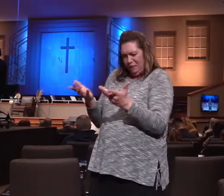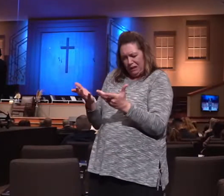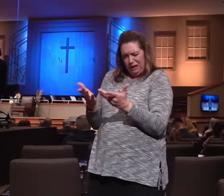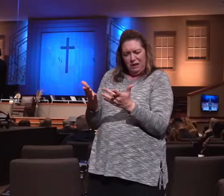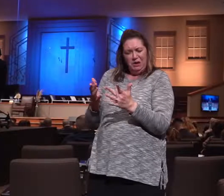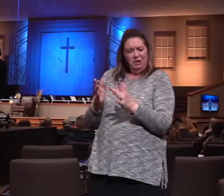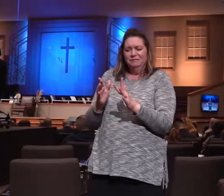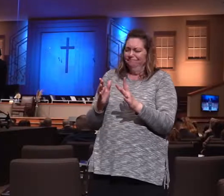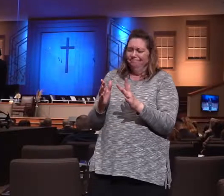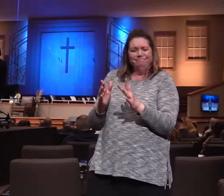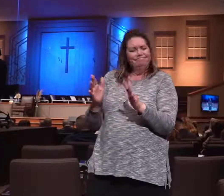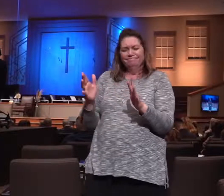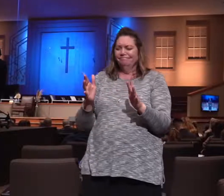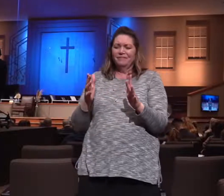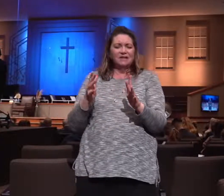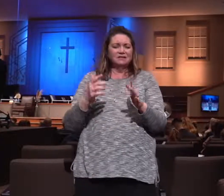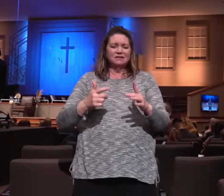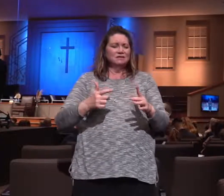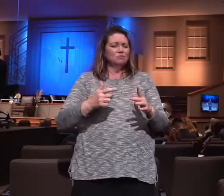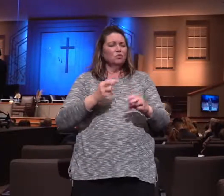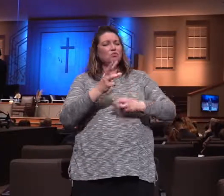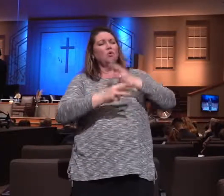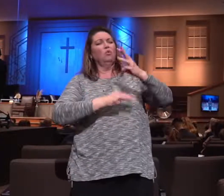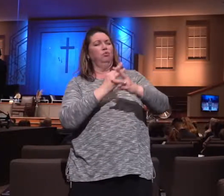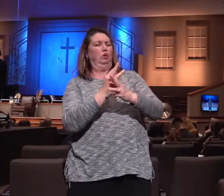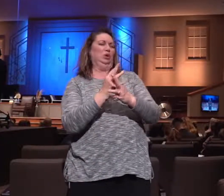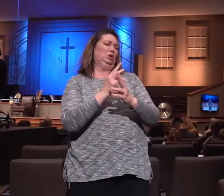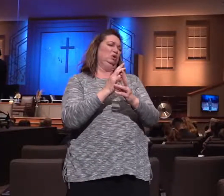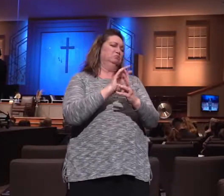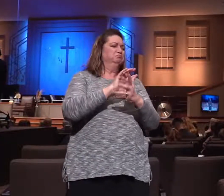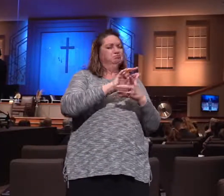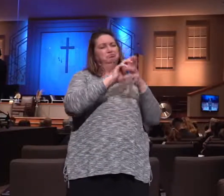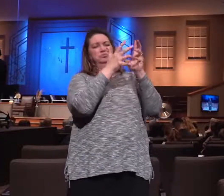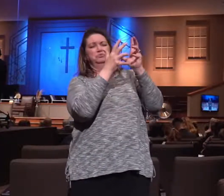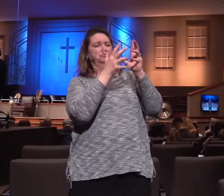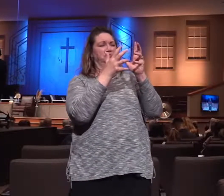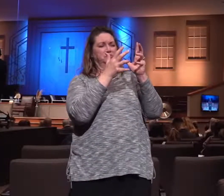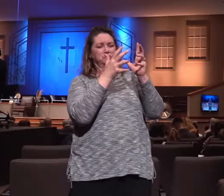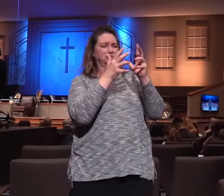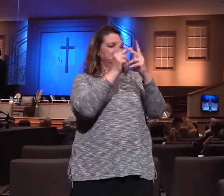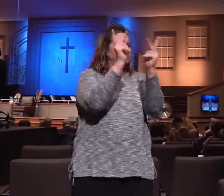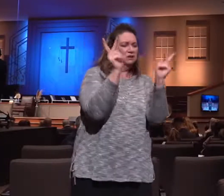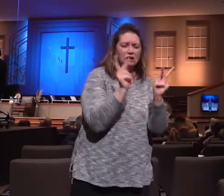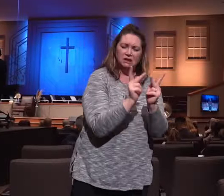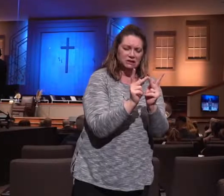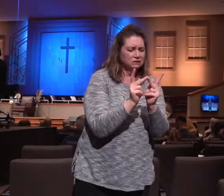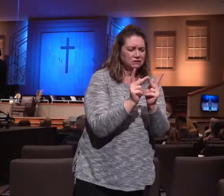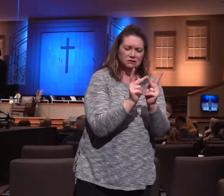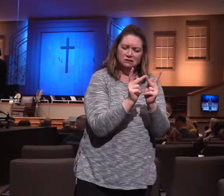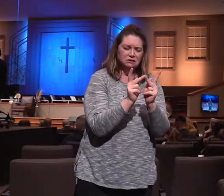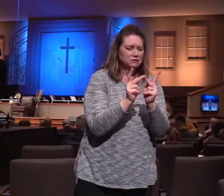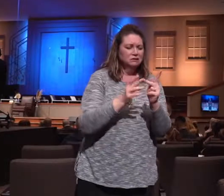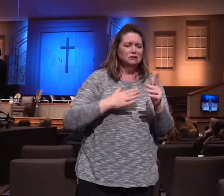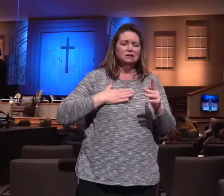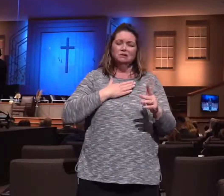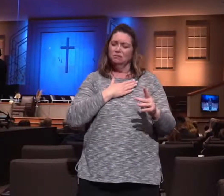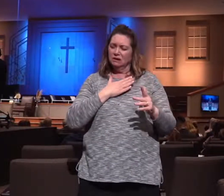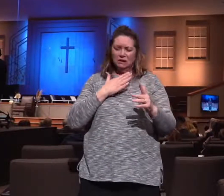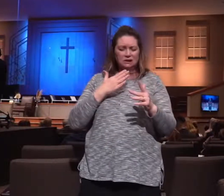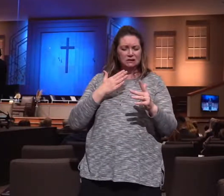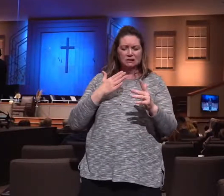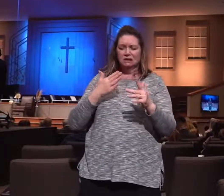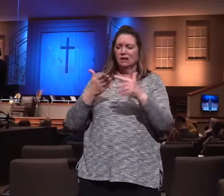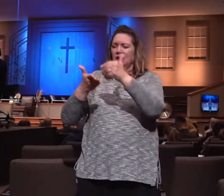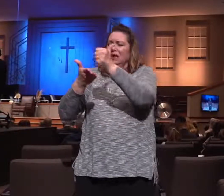that you're in control. I pray, Lord, tonight that we, as a local church and leadership of our pastor, that we'll vote for